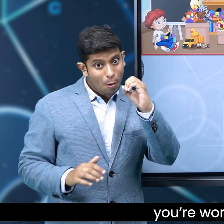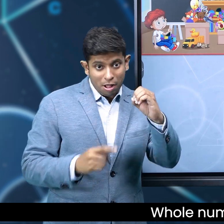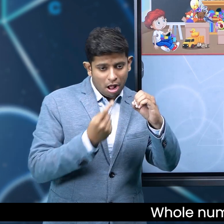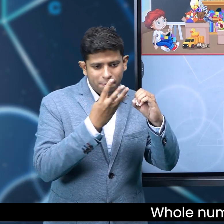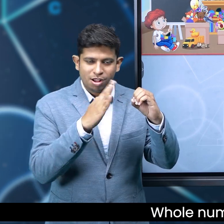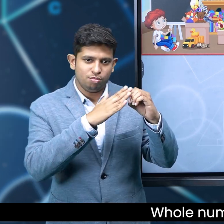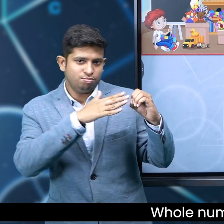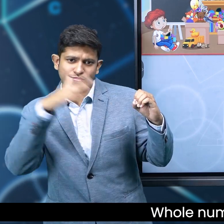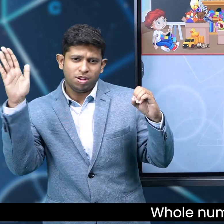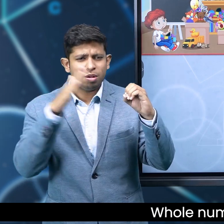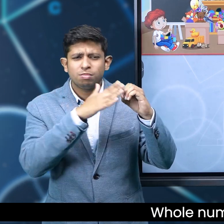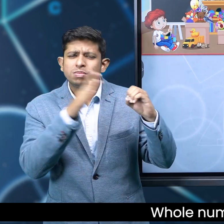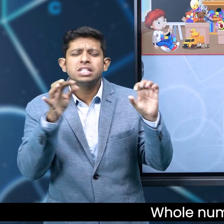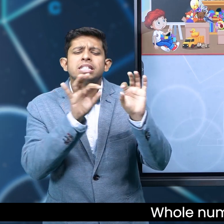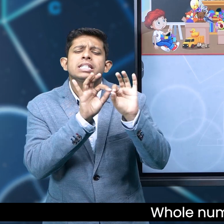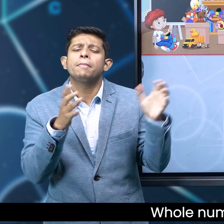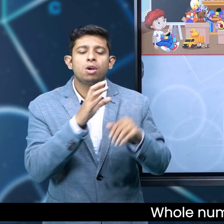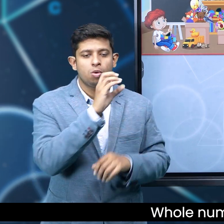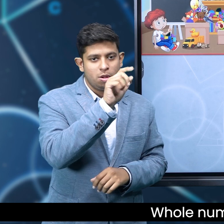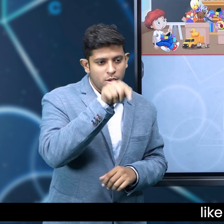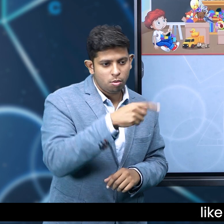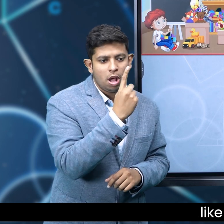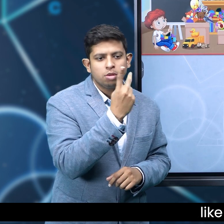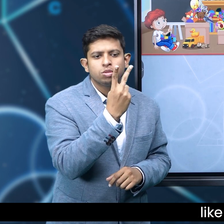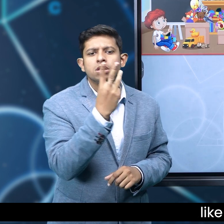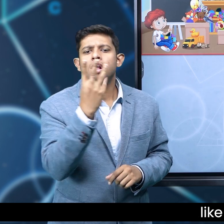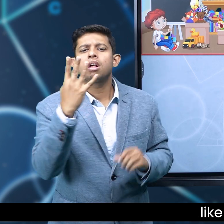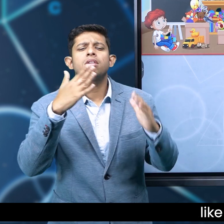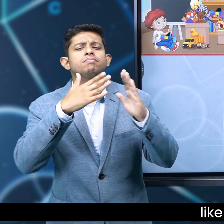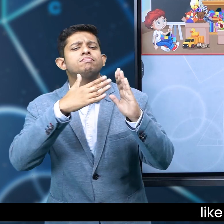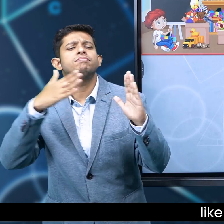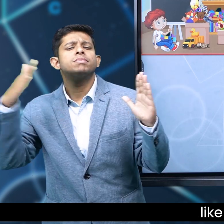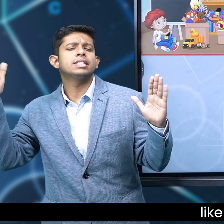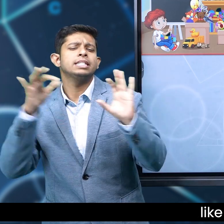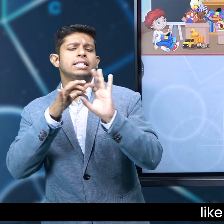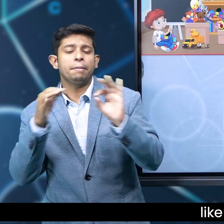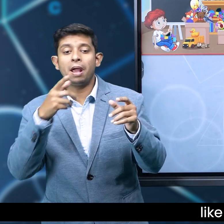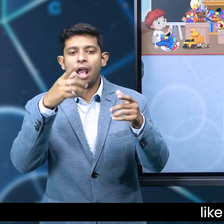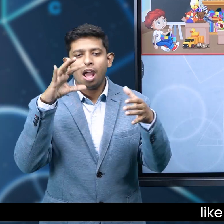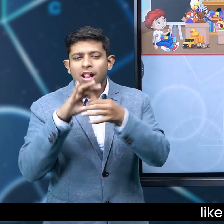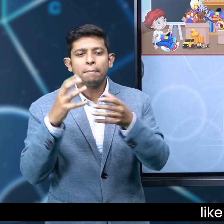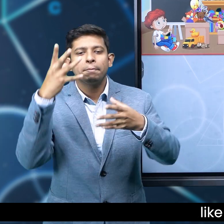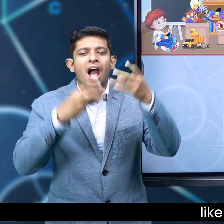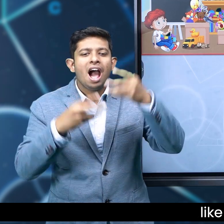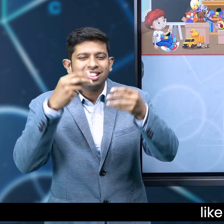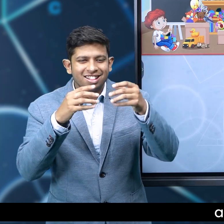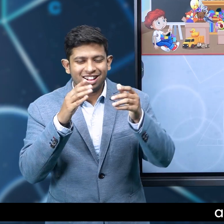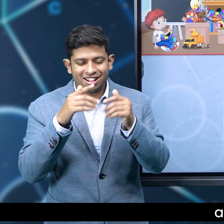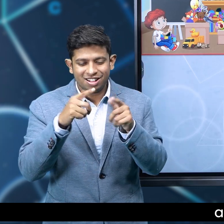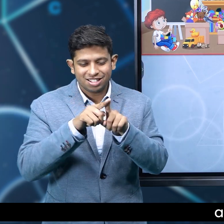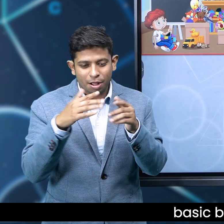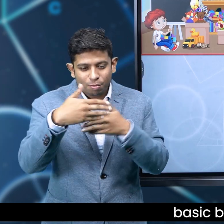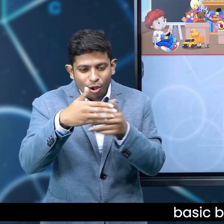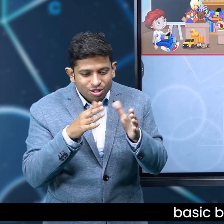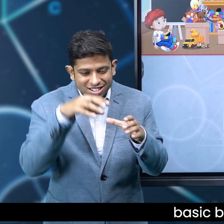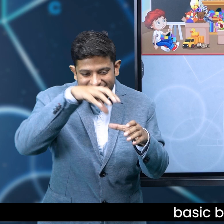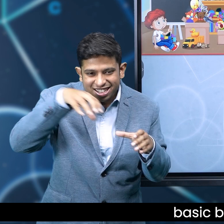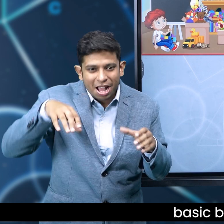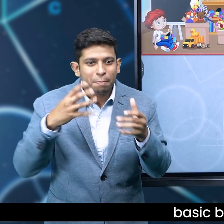Whole numbers are simple numbers like 0, 1, 2, 3 and so on, and they form the basic building blocks